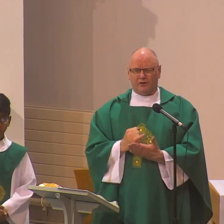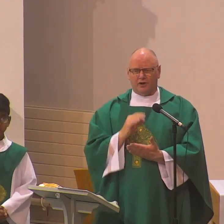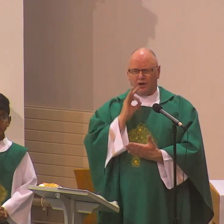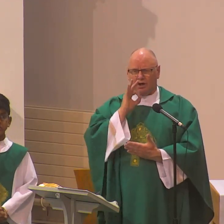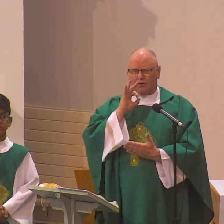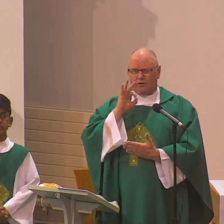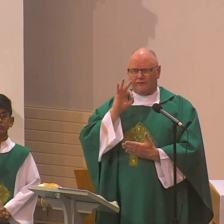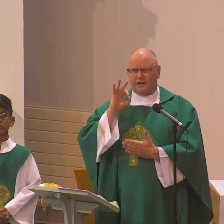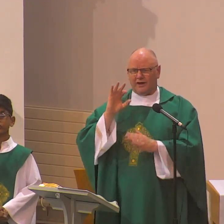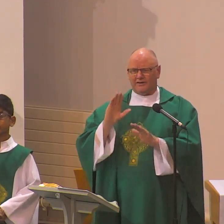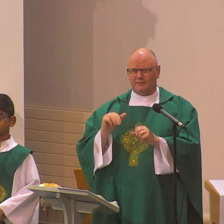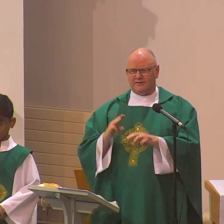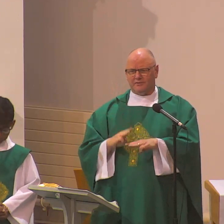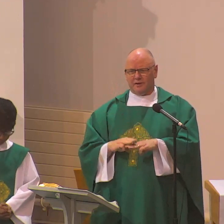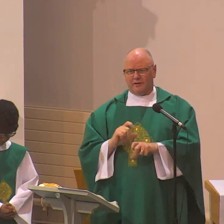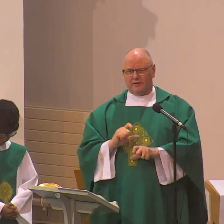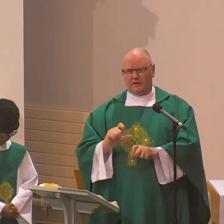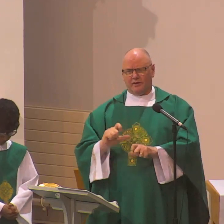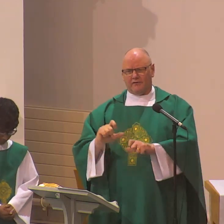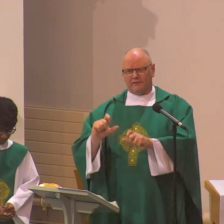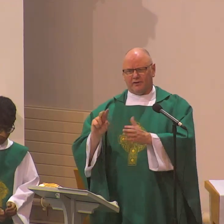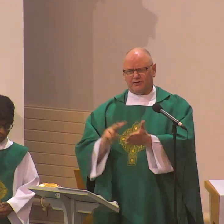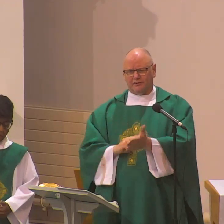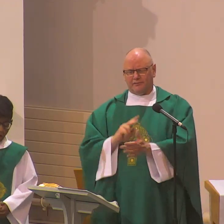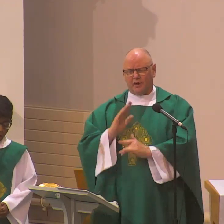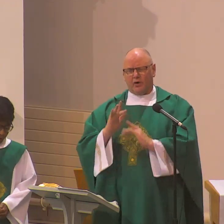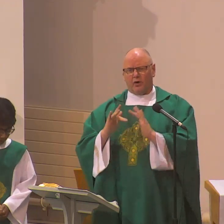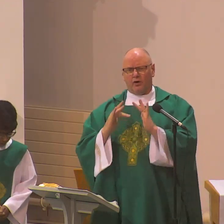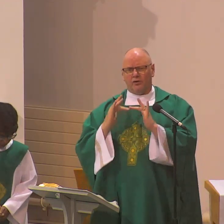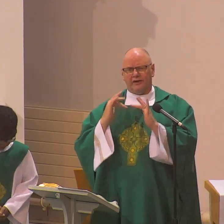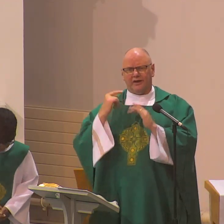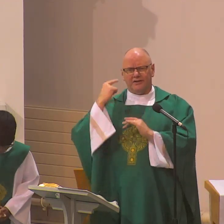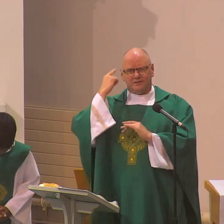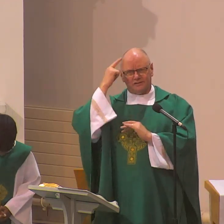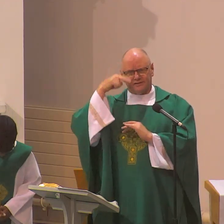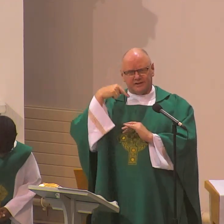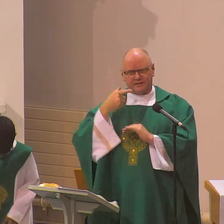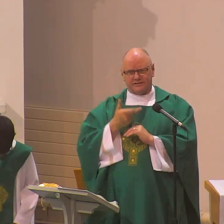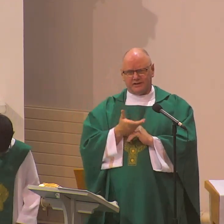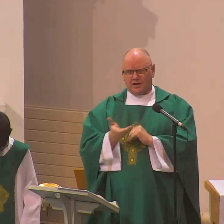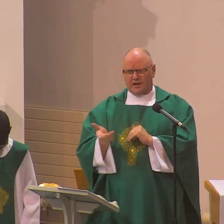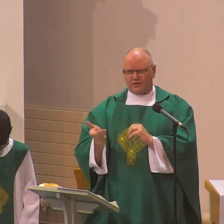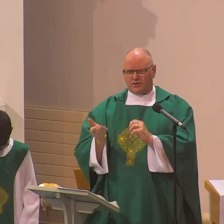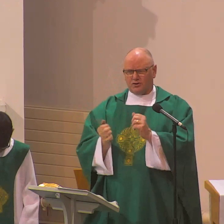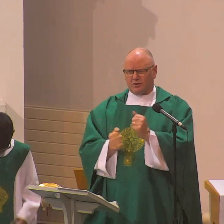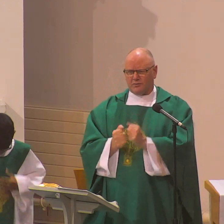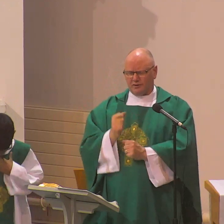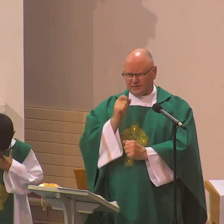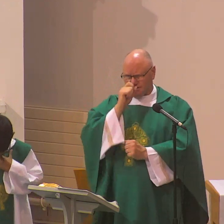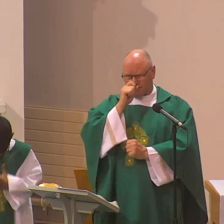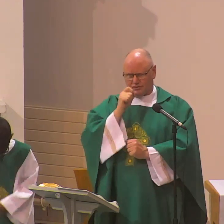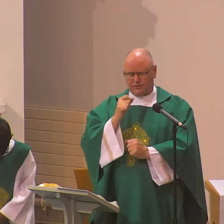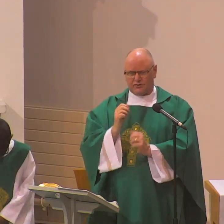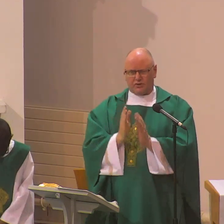Through my most grievous fault. Therefore I ask Blessed Mary, ever Virgin, all the angels and saints, and you, my brothers